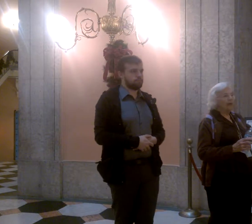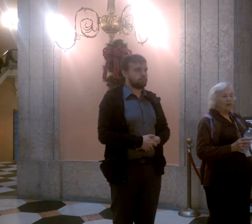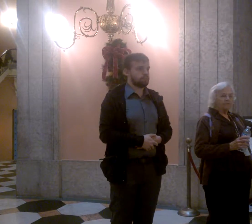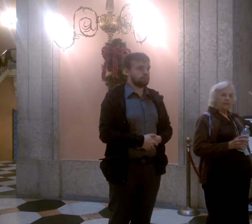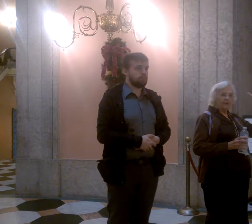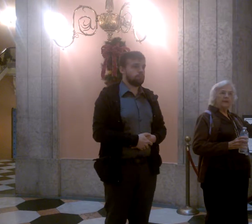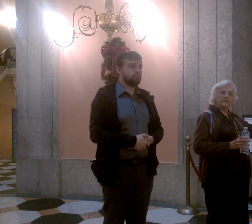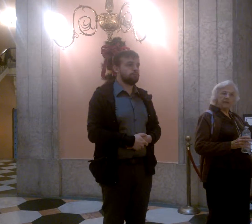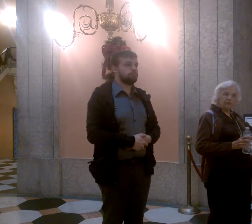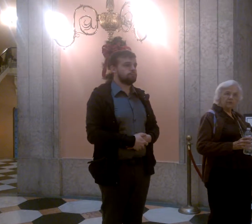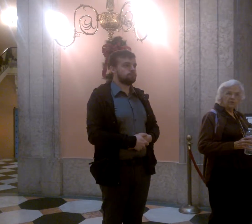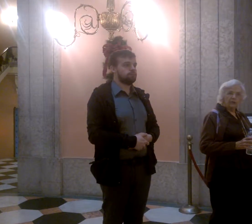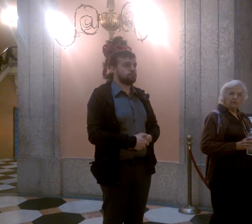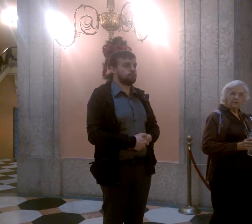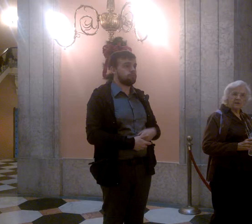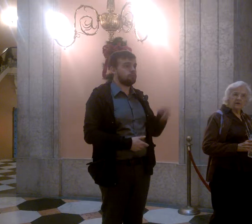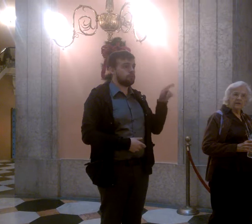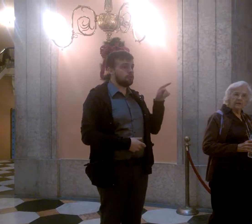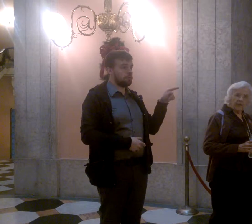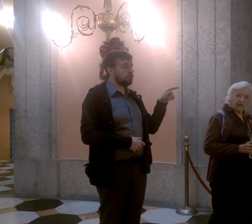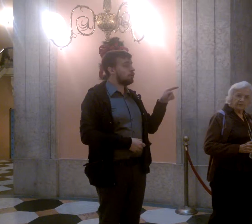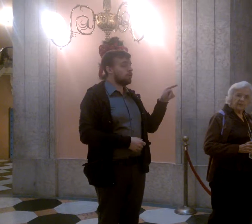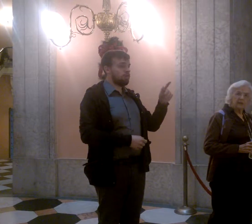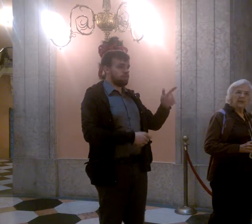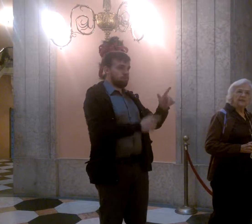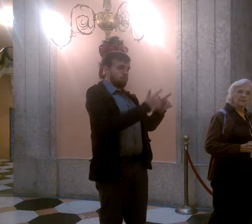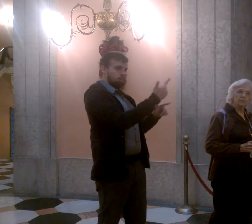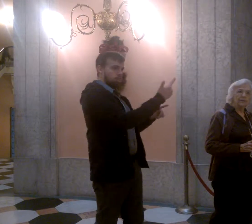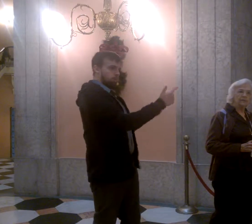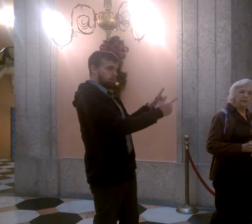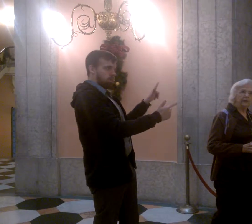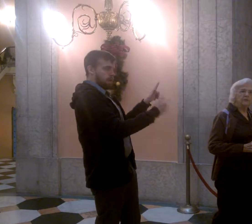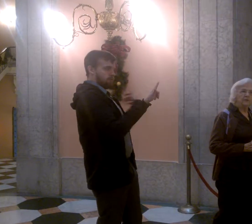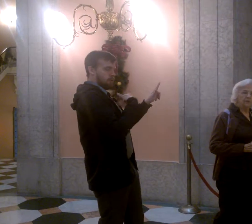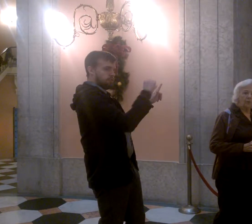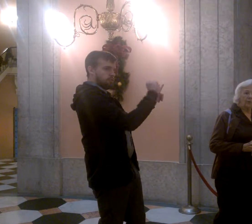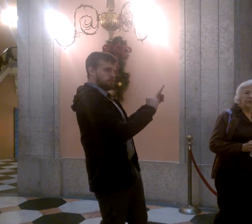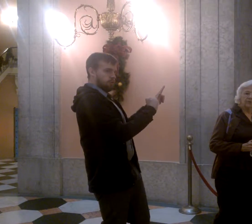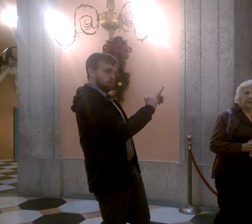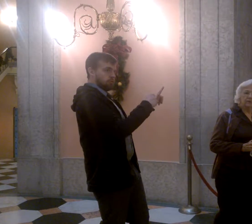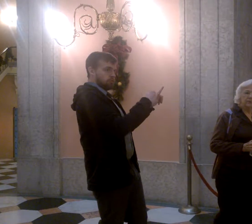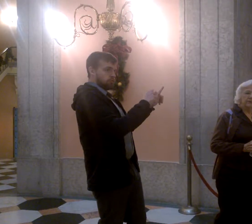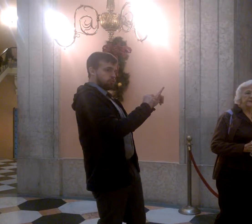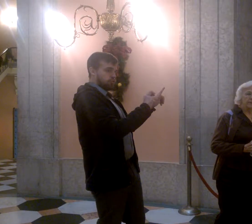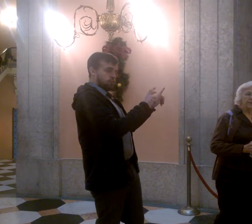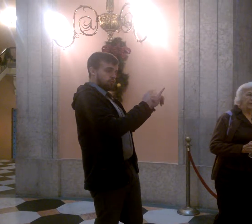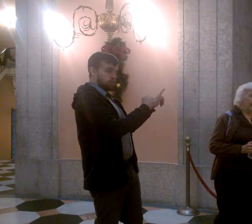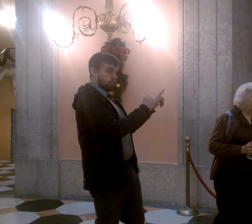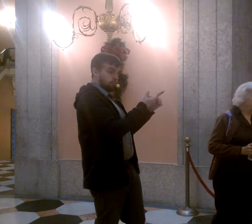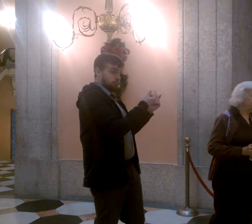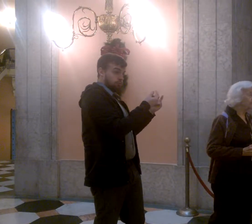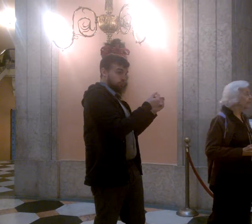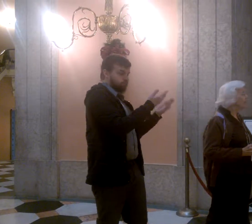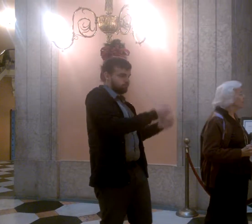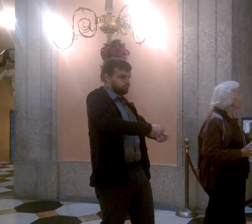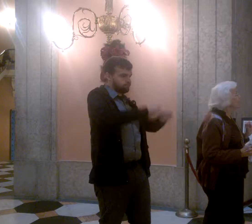Here we have the Southern generals on the left surrendering to the Northern generals on the